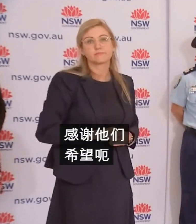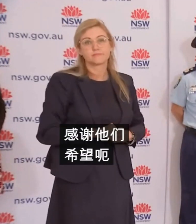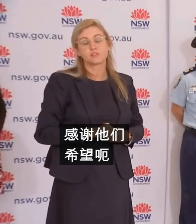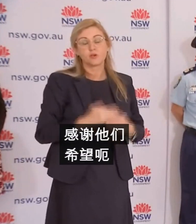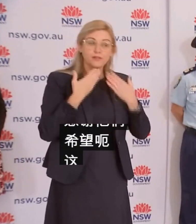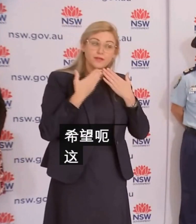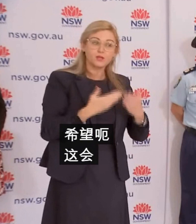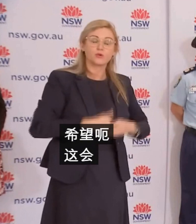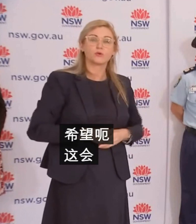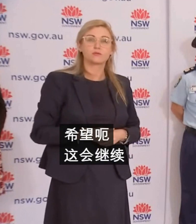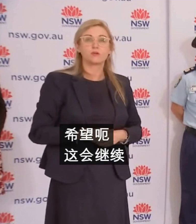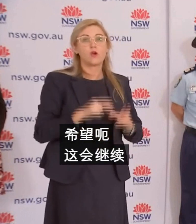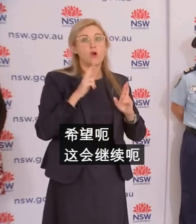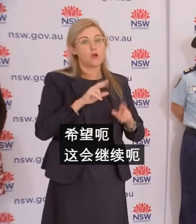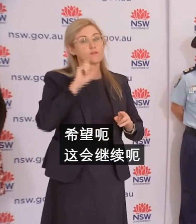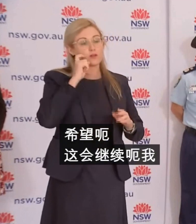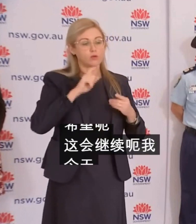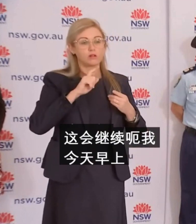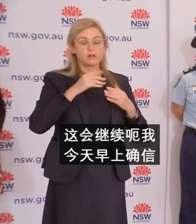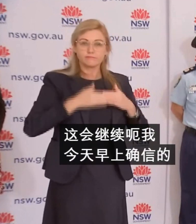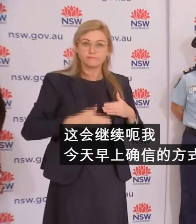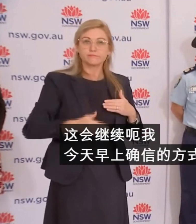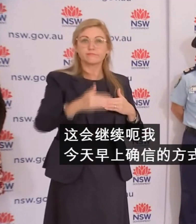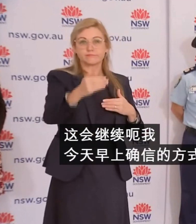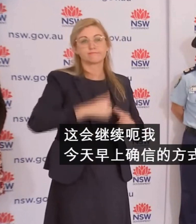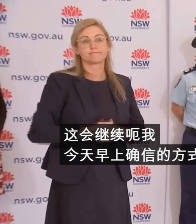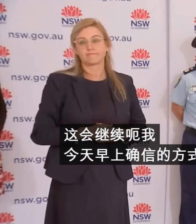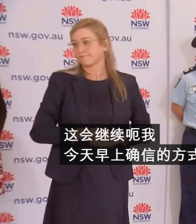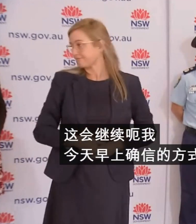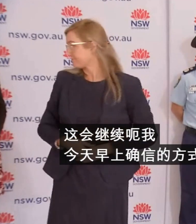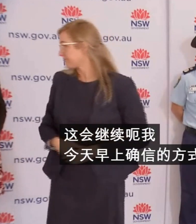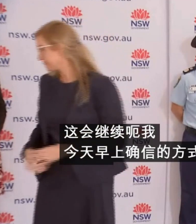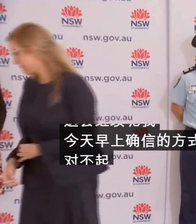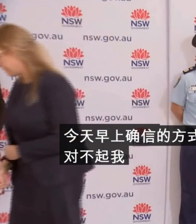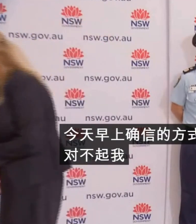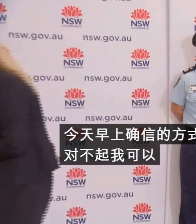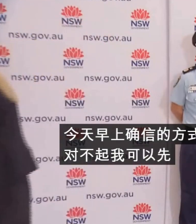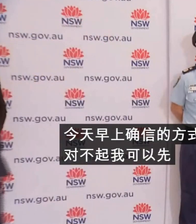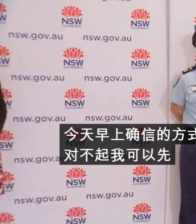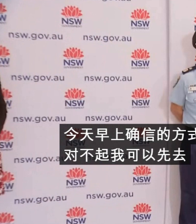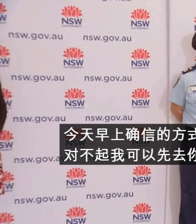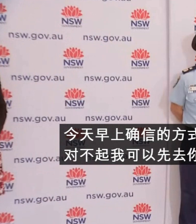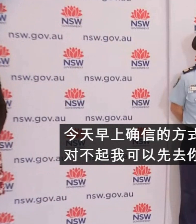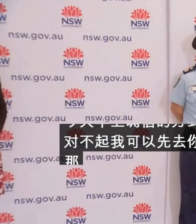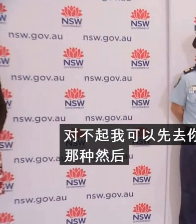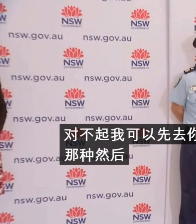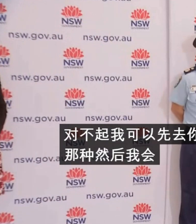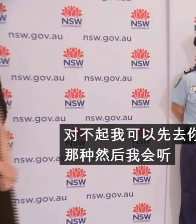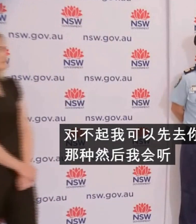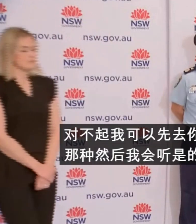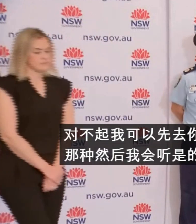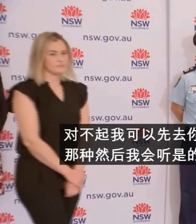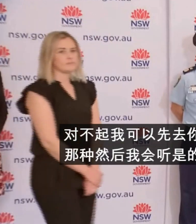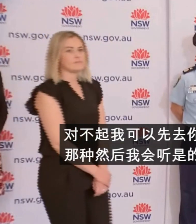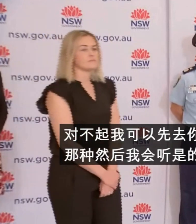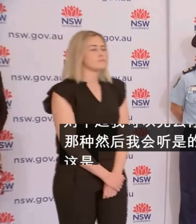hopefully that will continue the way I was assured it was this morning. Sorry, could I go to you, Ursula, first, and I'll then